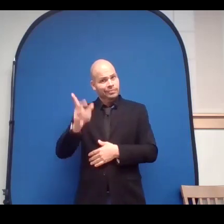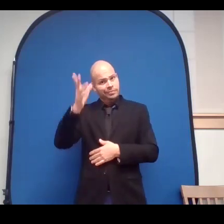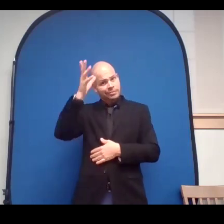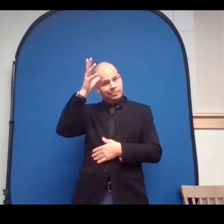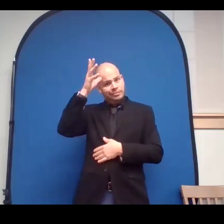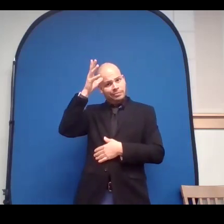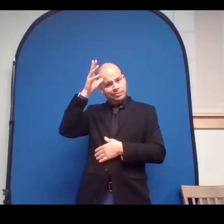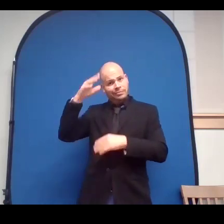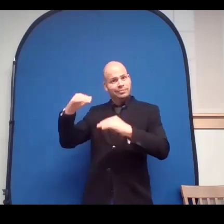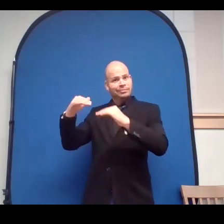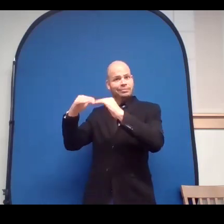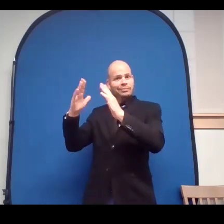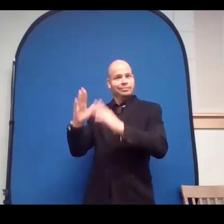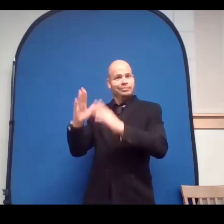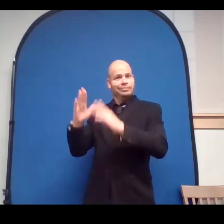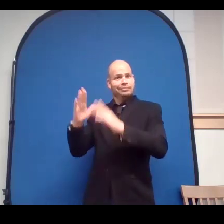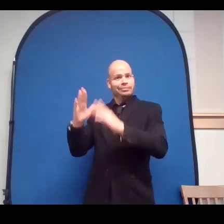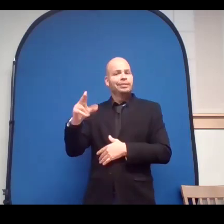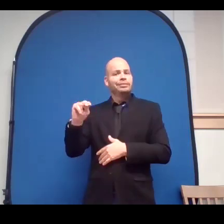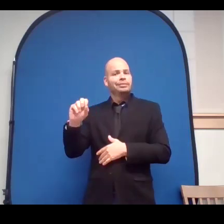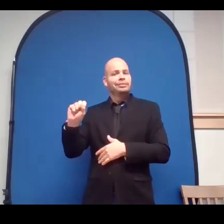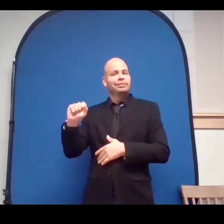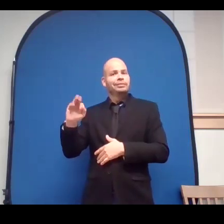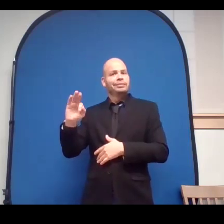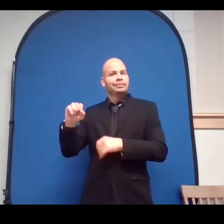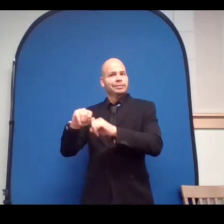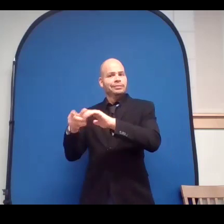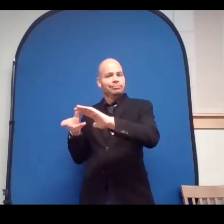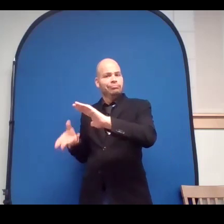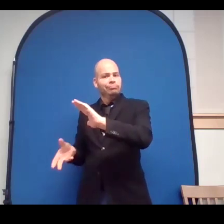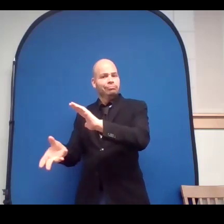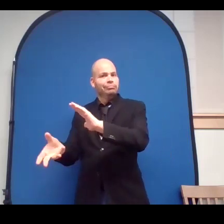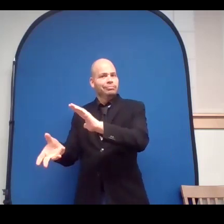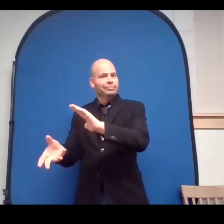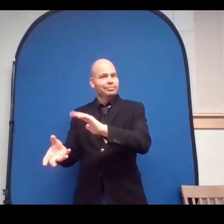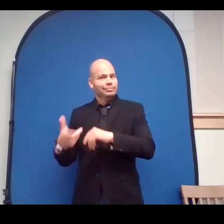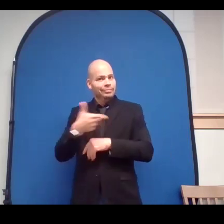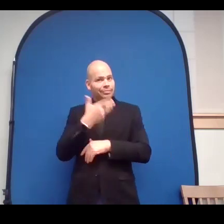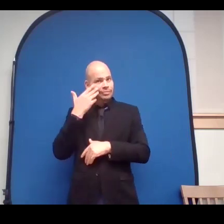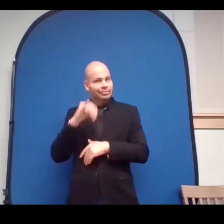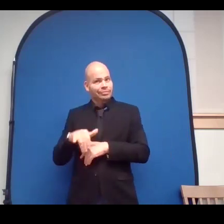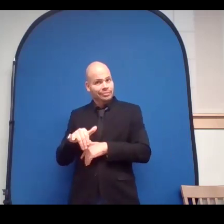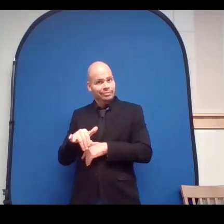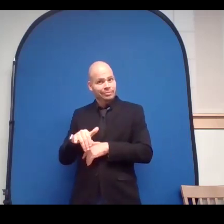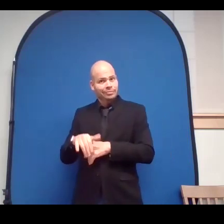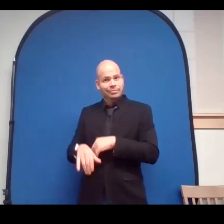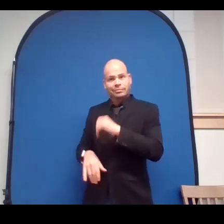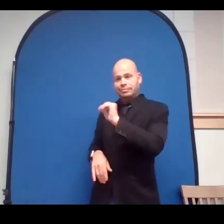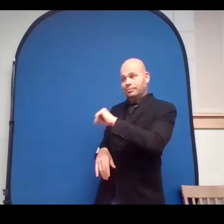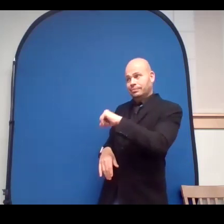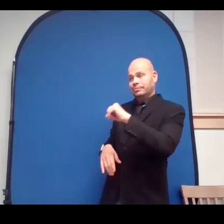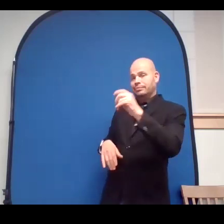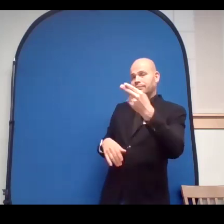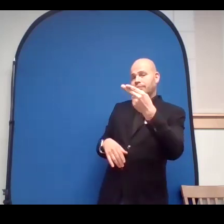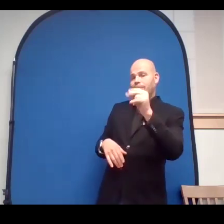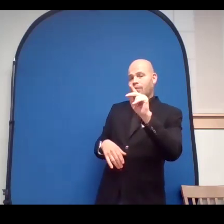Your gun safe. Did you know that? From Staff Sergeant Hodgson, yes. Did you relate that to Dickinson, or do you think